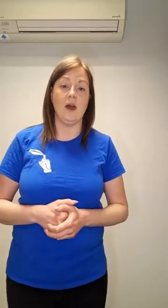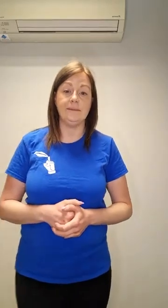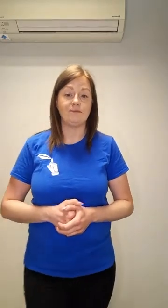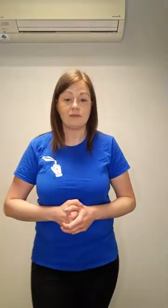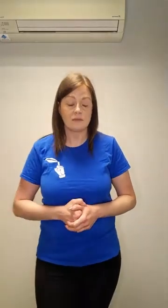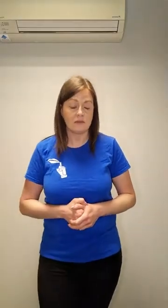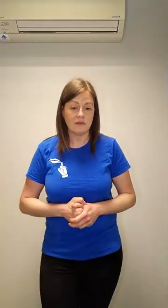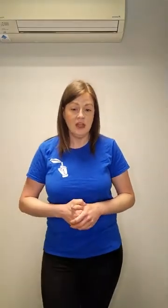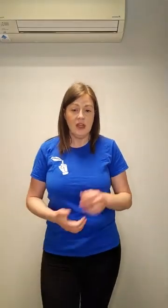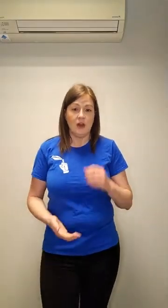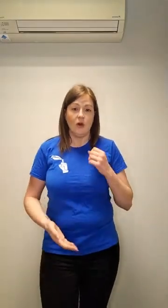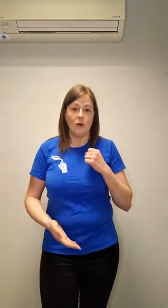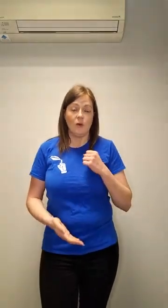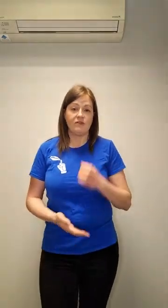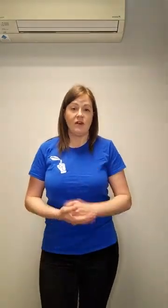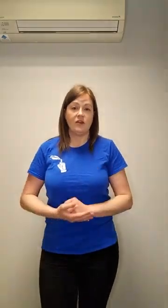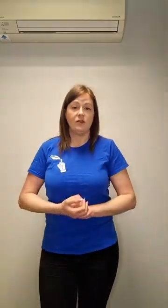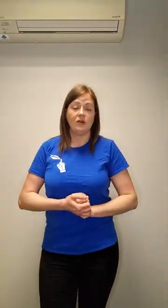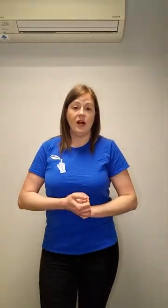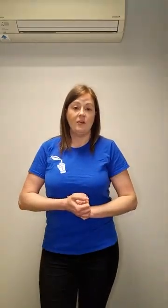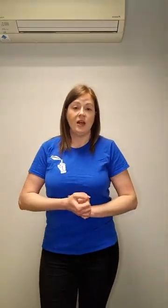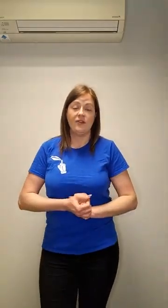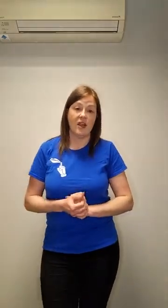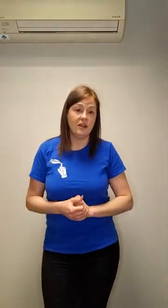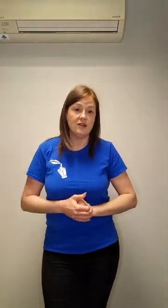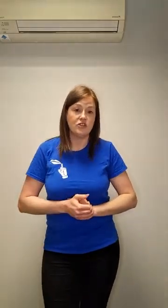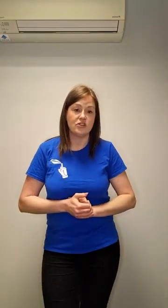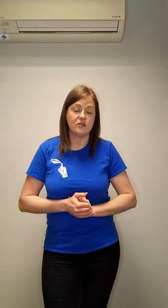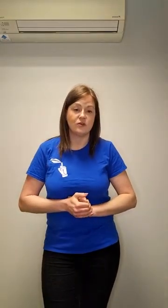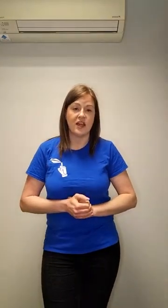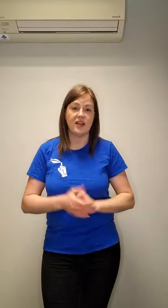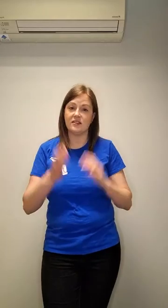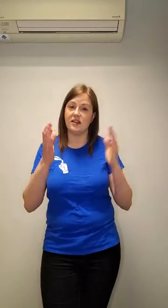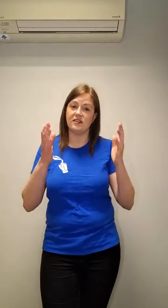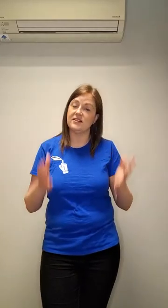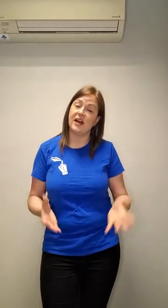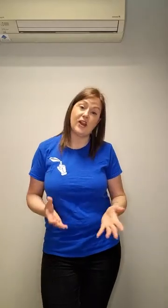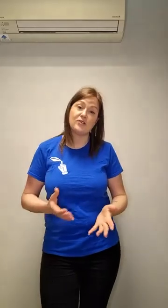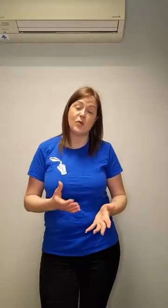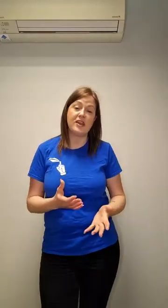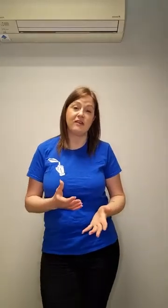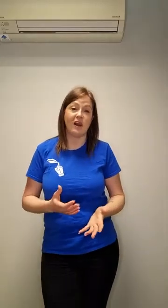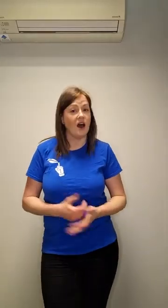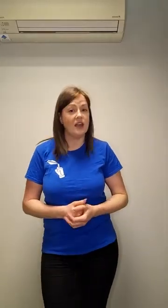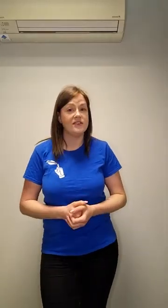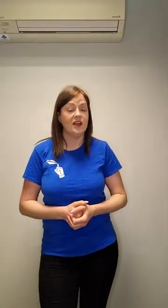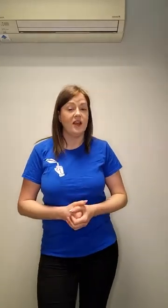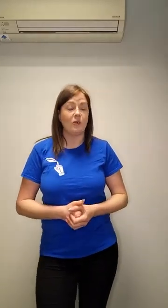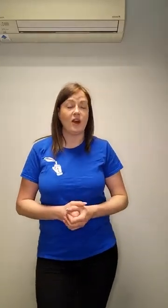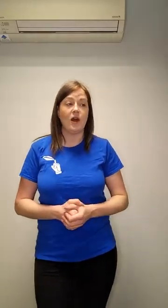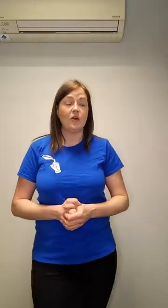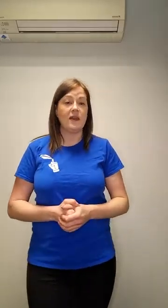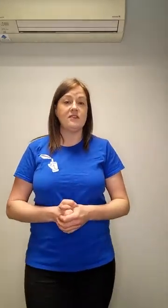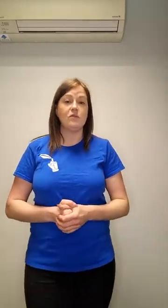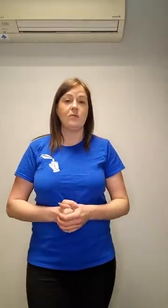way. One final thing, just to sort of say, as I said, this is our last week of lives. We are hoping to bring